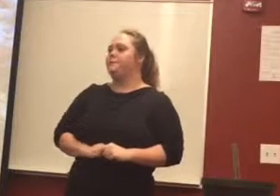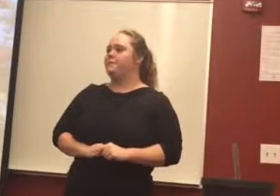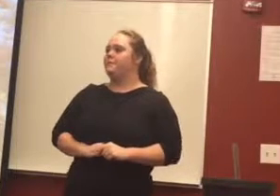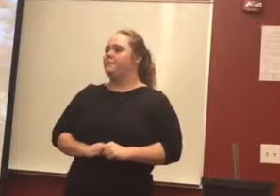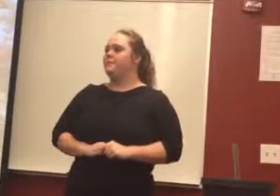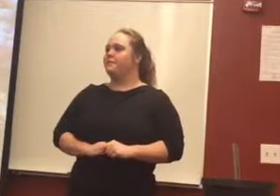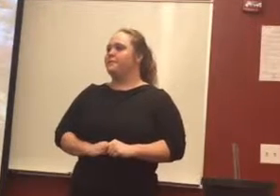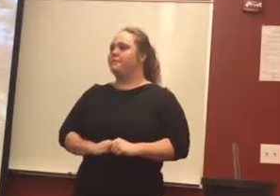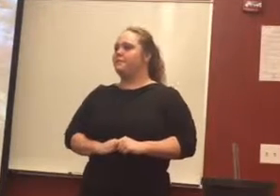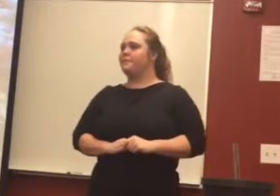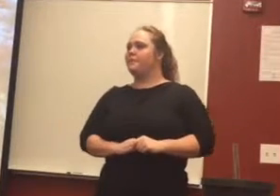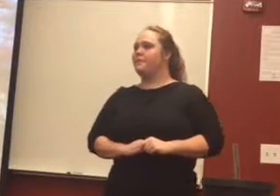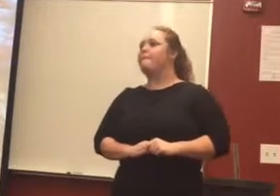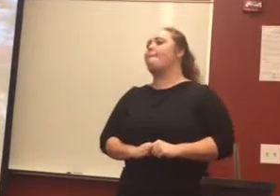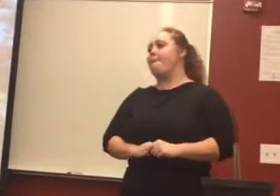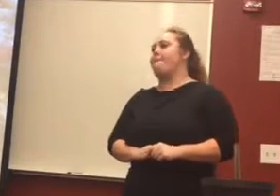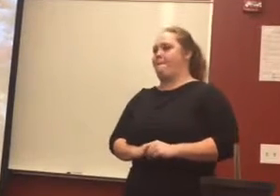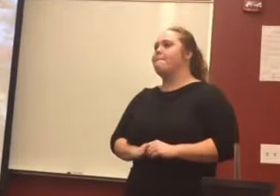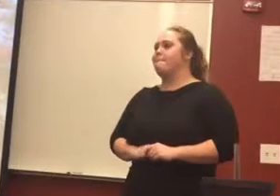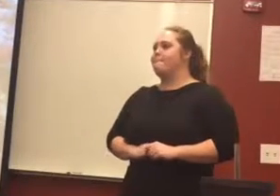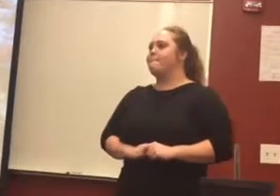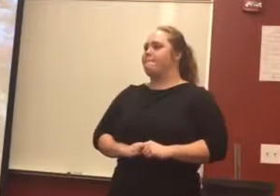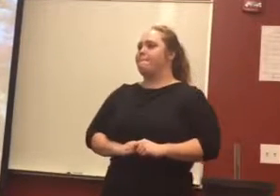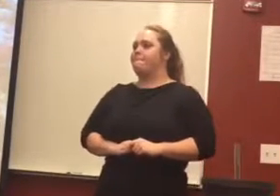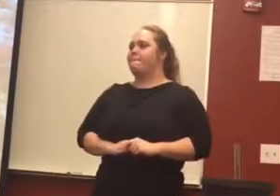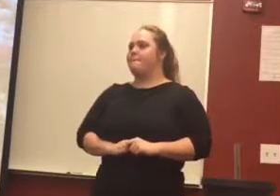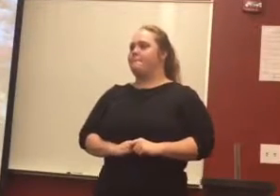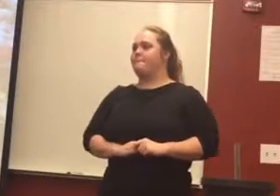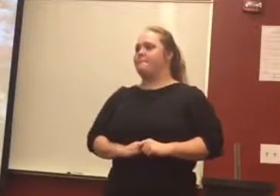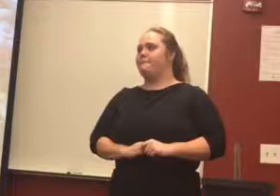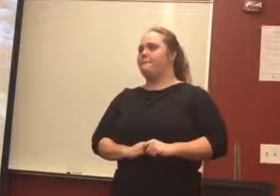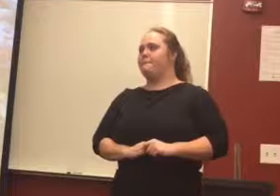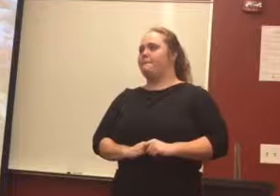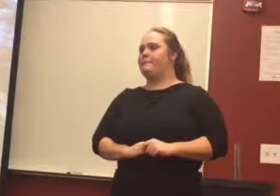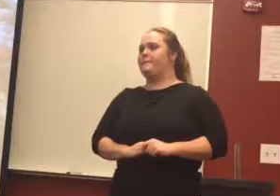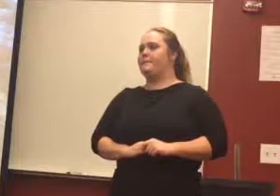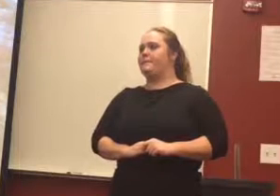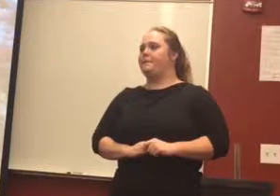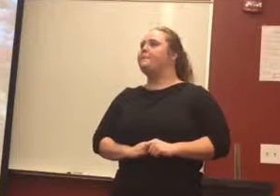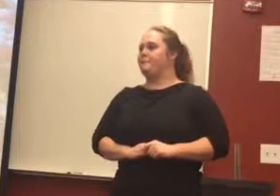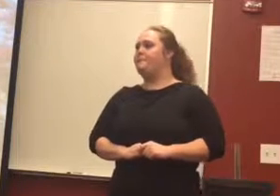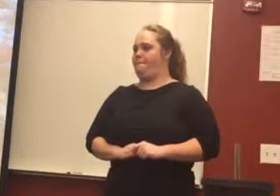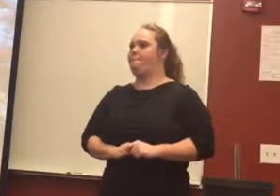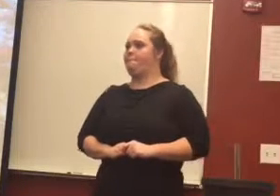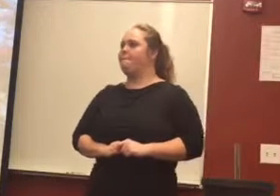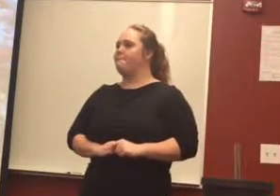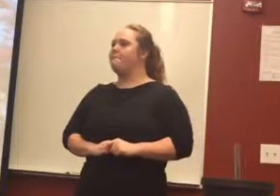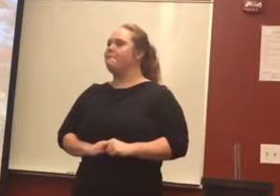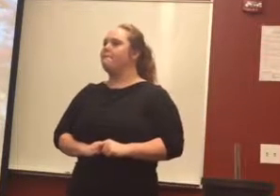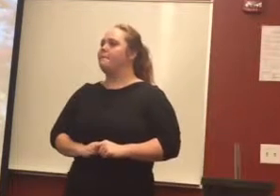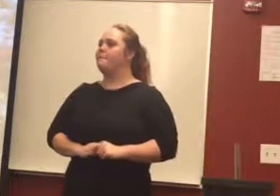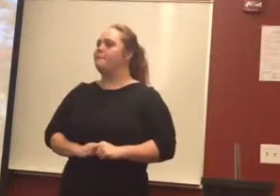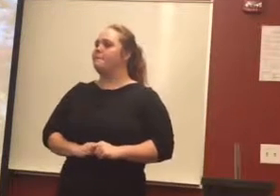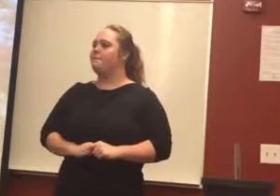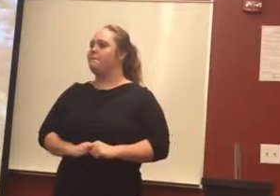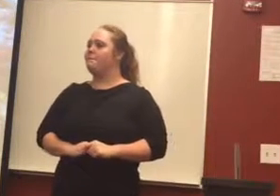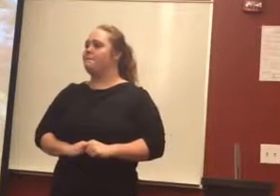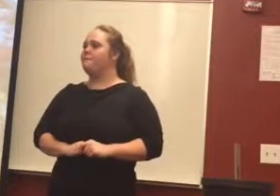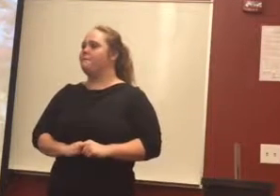not giving them that engagement, and that you're being heard to an extent, but then you know what I mean, part of it is dropping